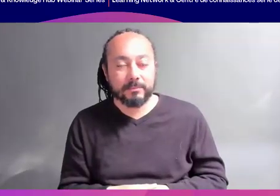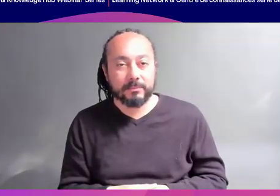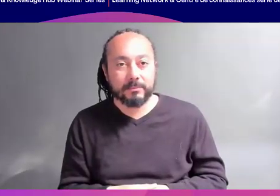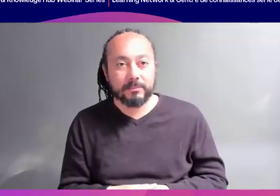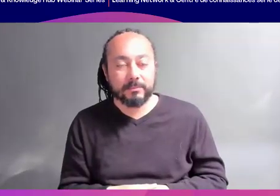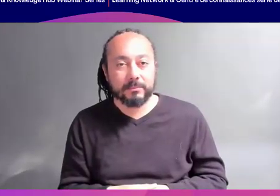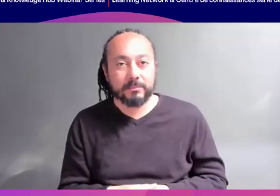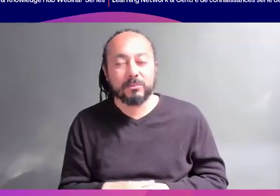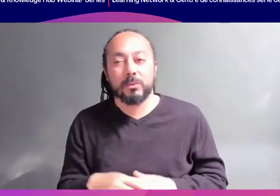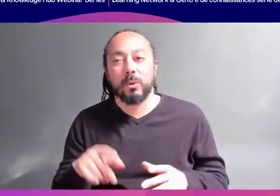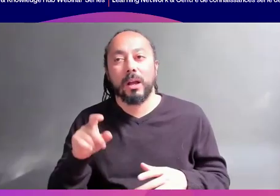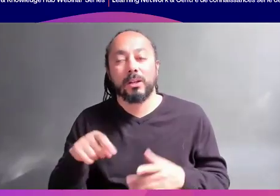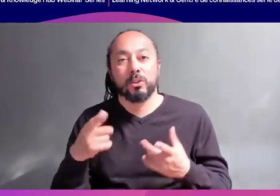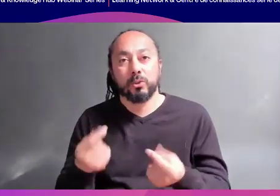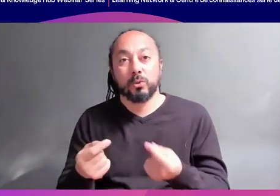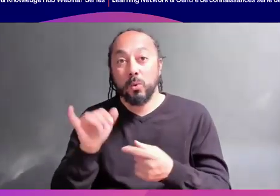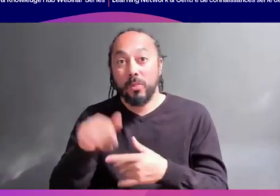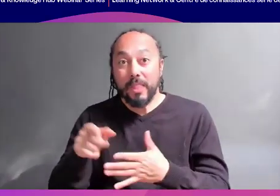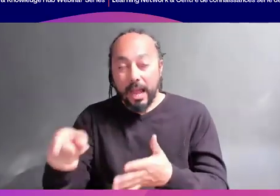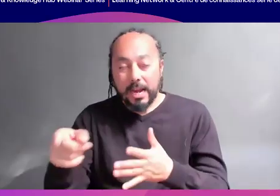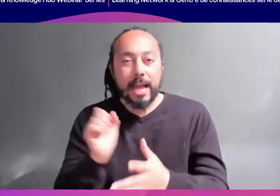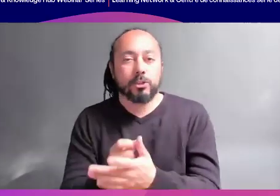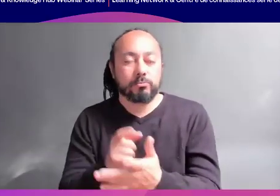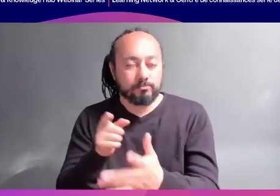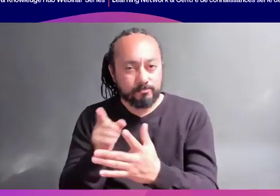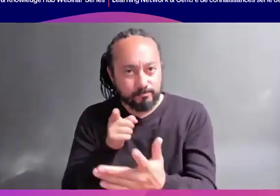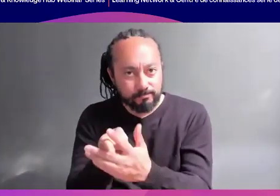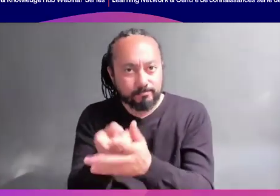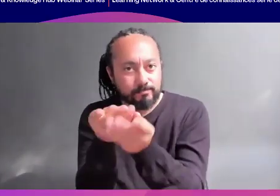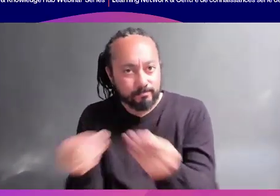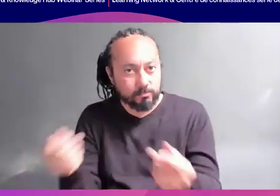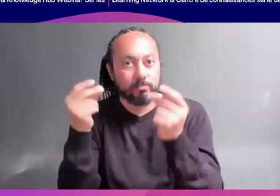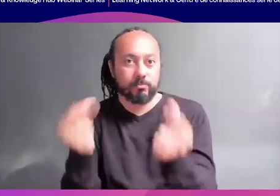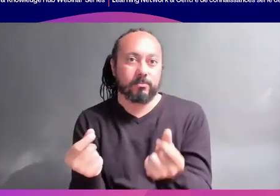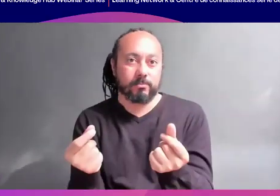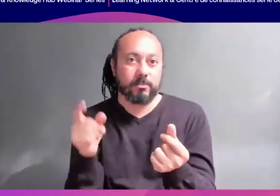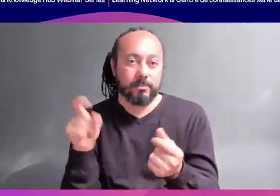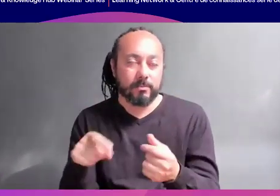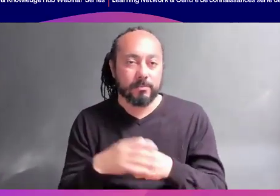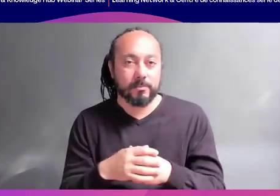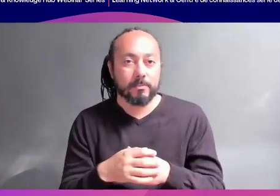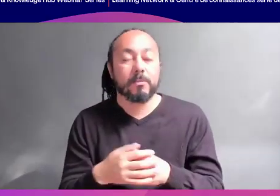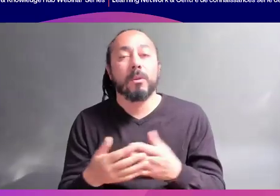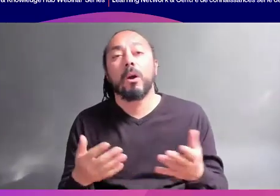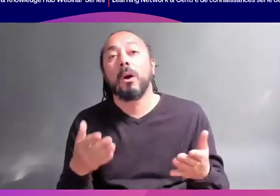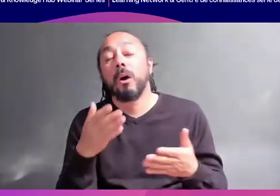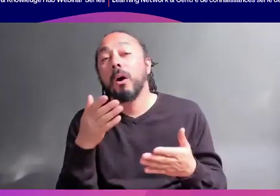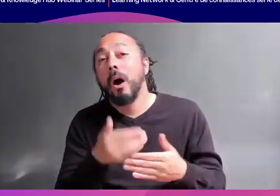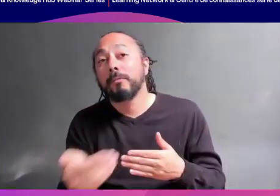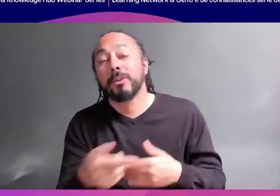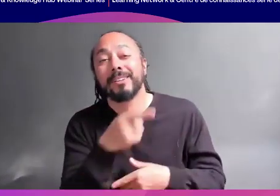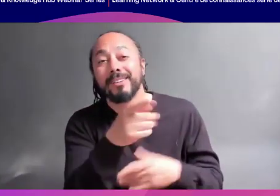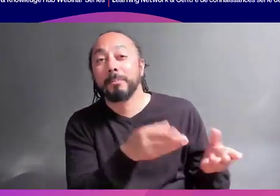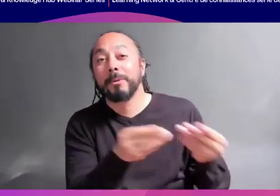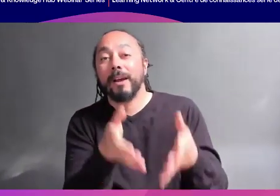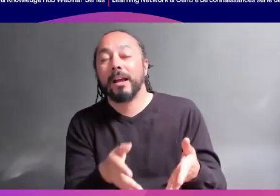front. And I feel like we heard more from the providers that they felt that some of the men